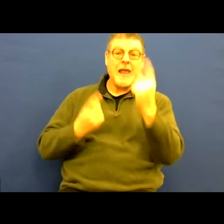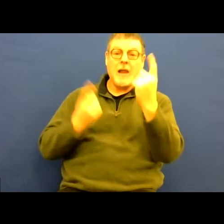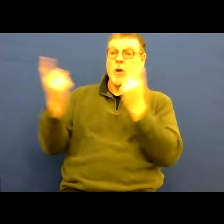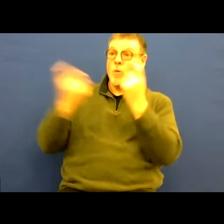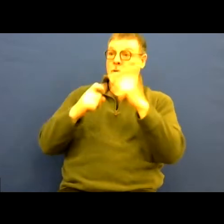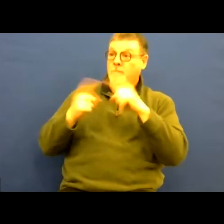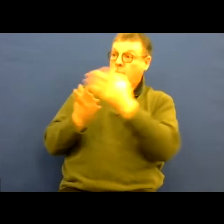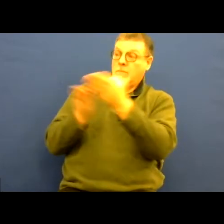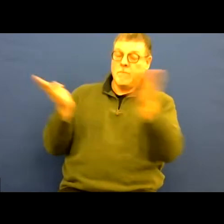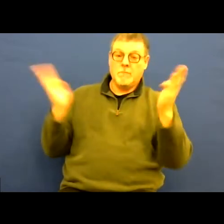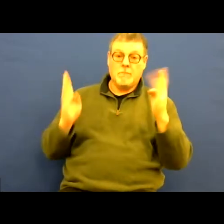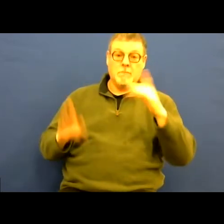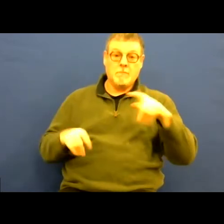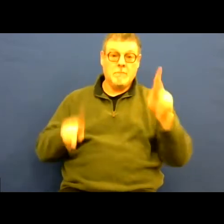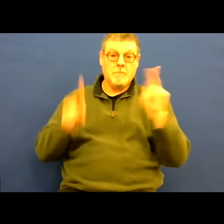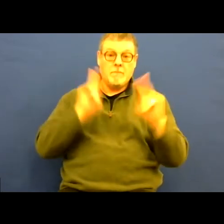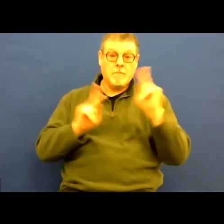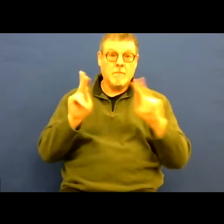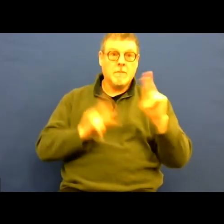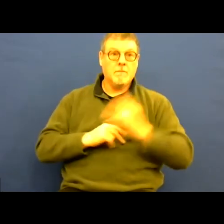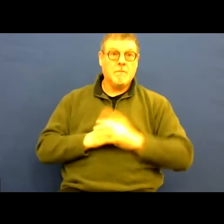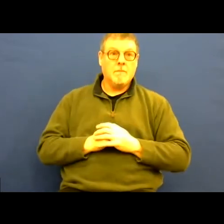public?